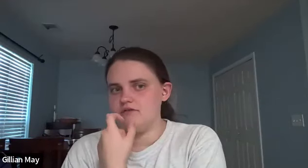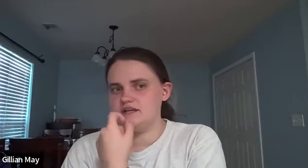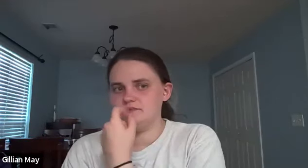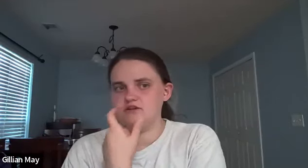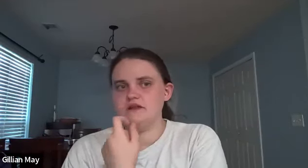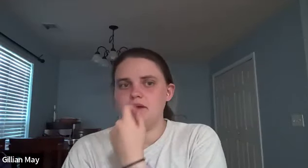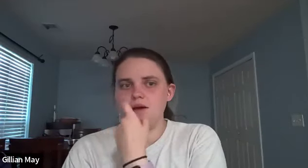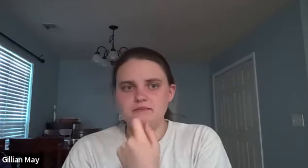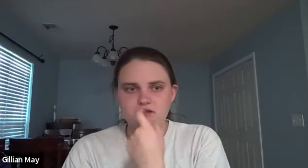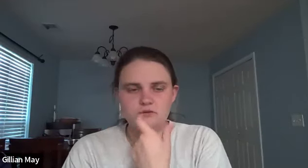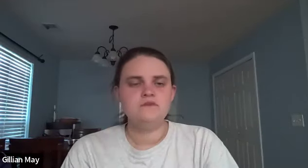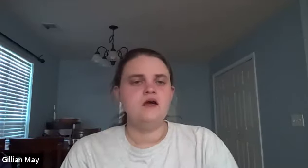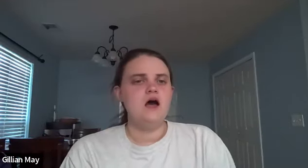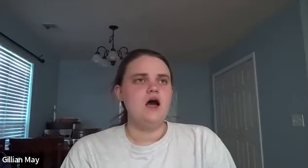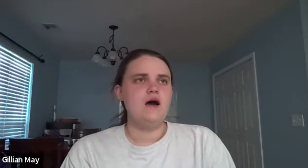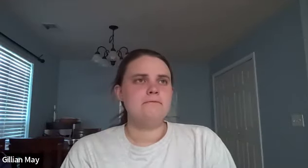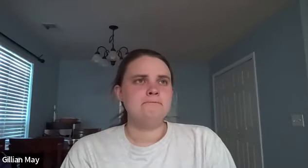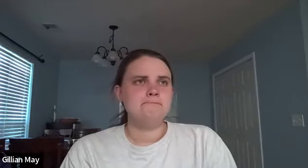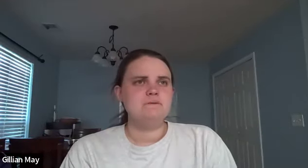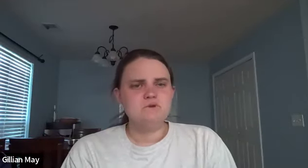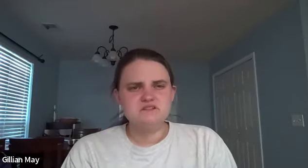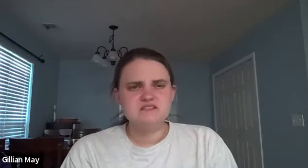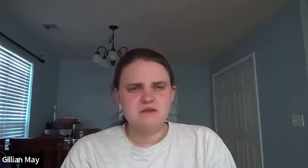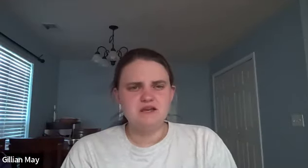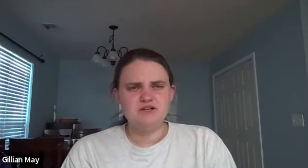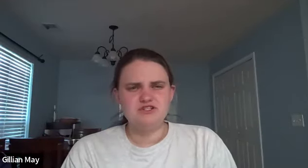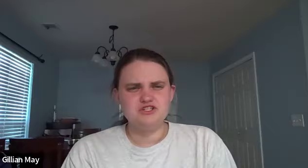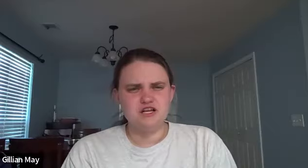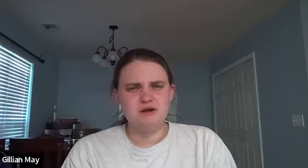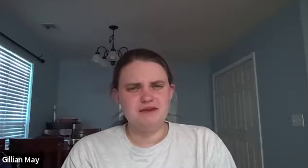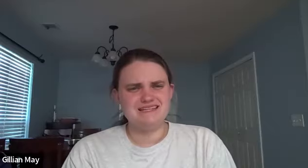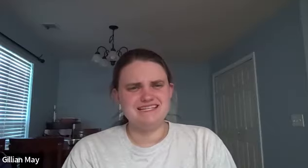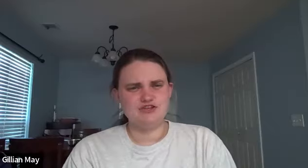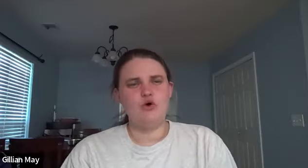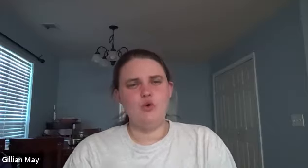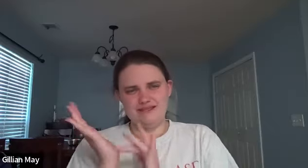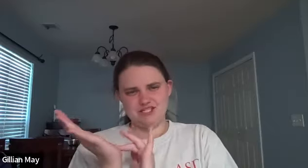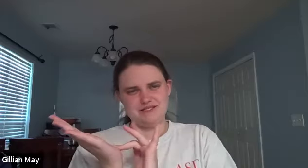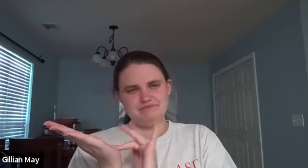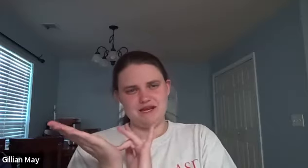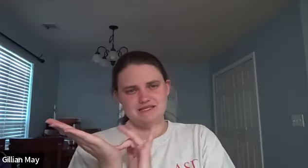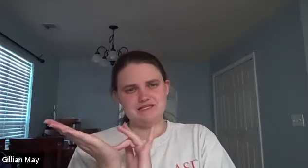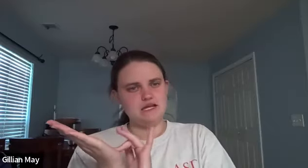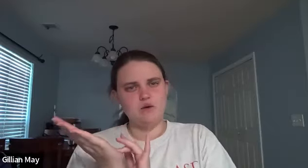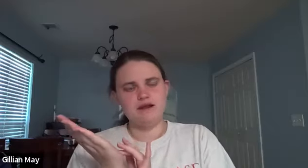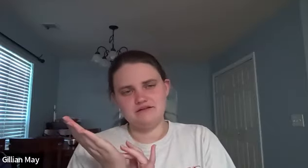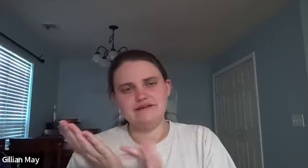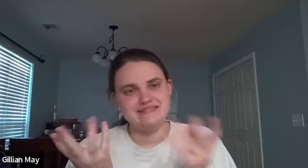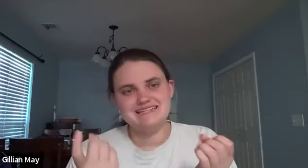like it's about, you're like popping a pill. But most of the time, like when you're just talking about medicine as a whole, it's just medicine. Like, oh, I had to